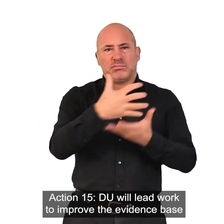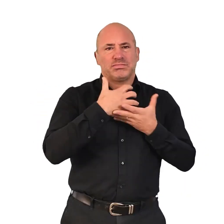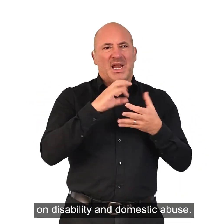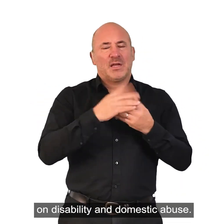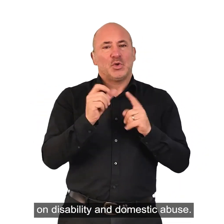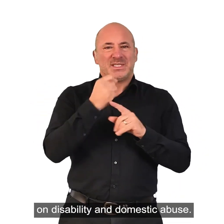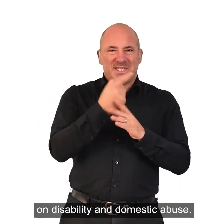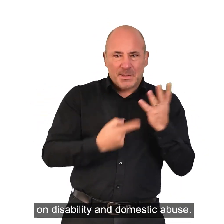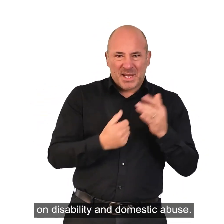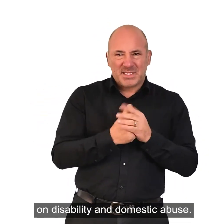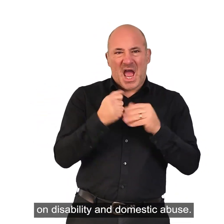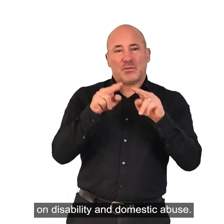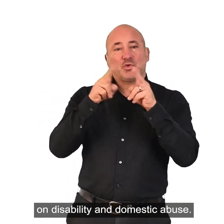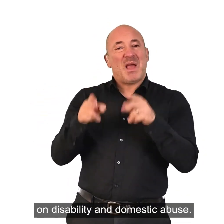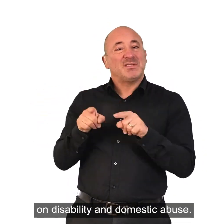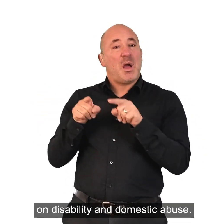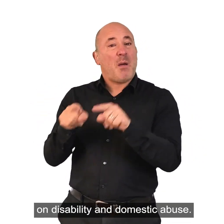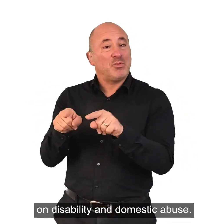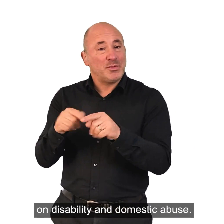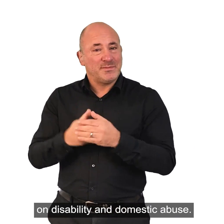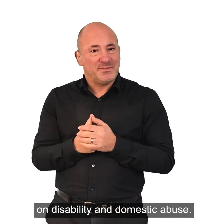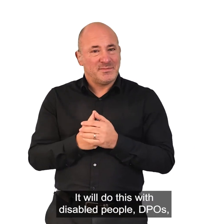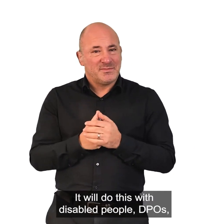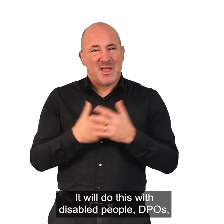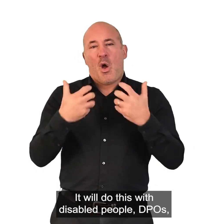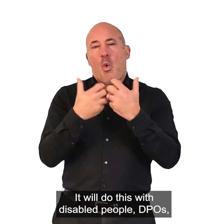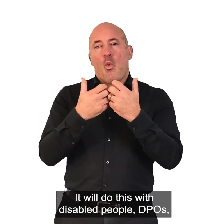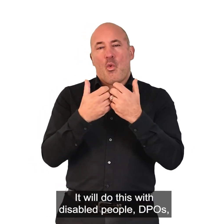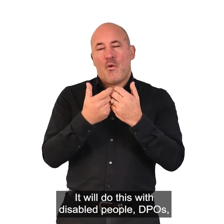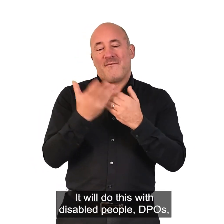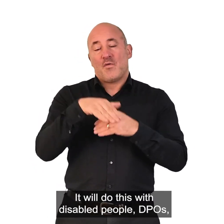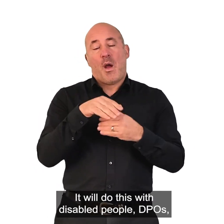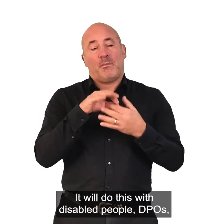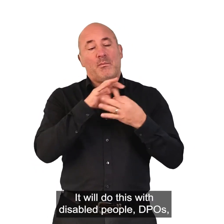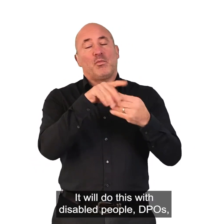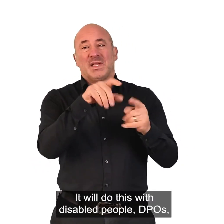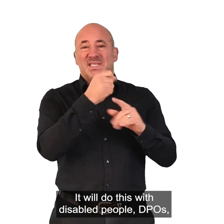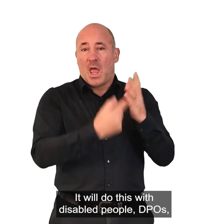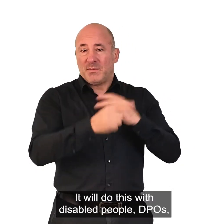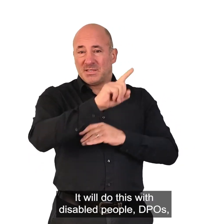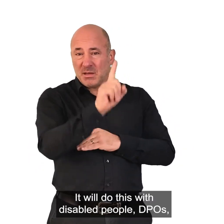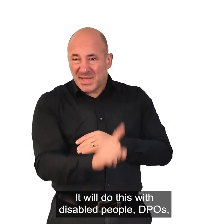on disability and domestic abuse. It will do this with disabled people, DPOs,